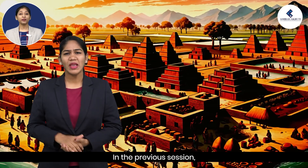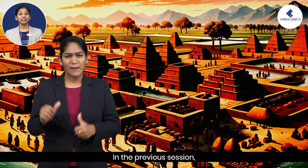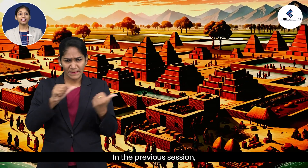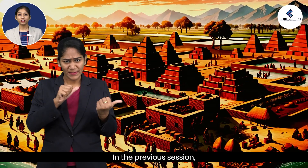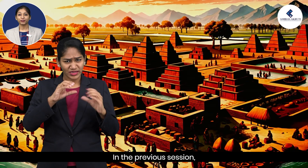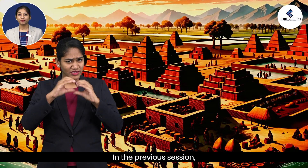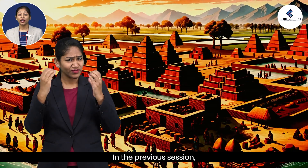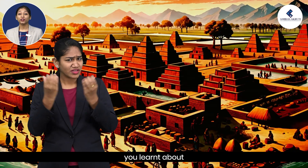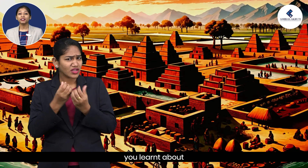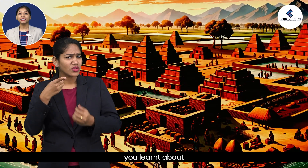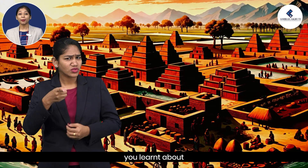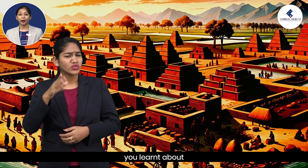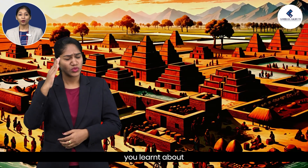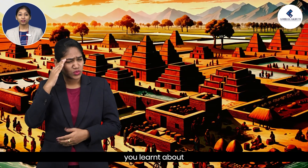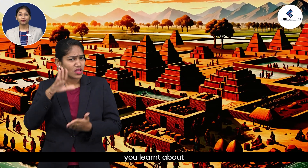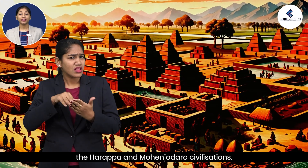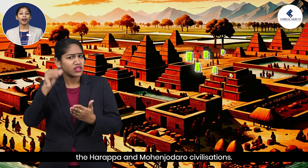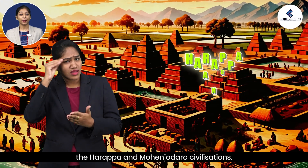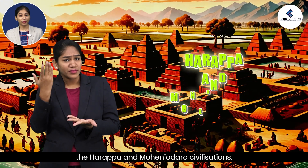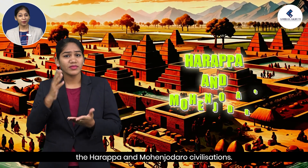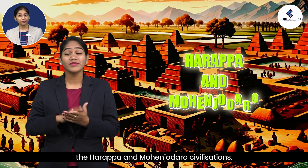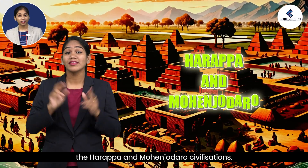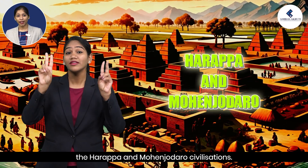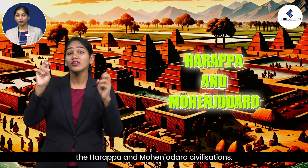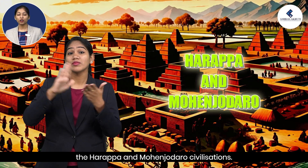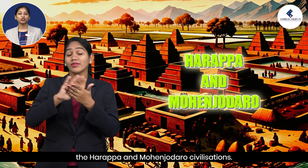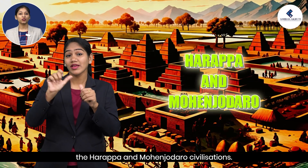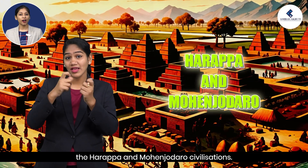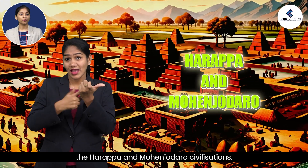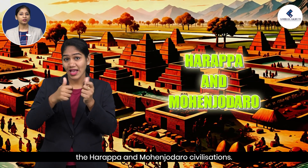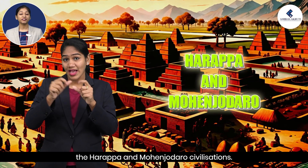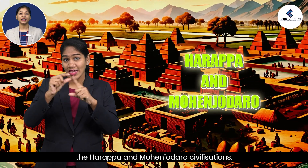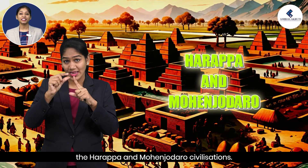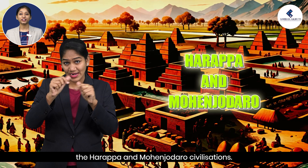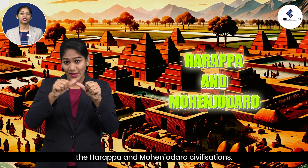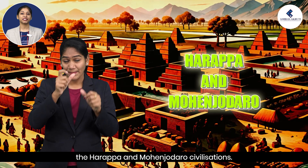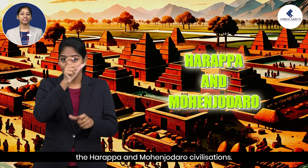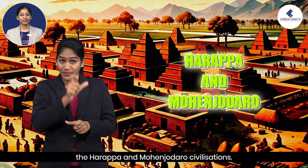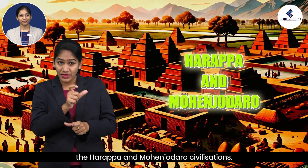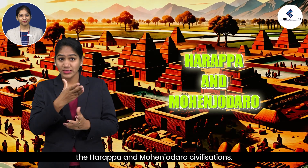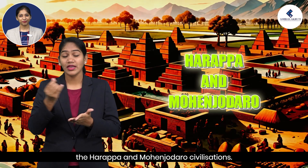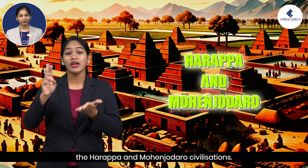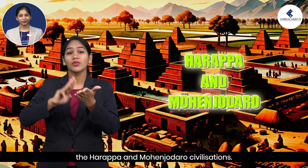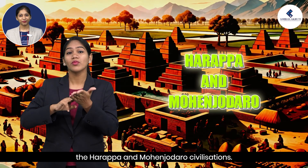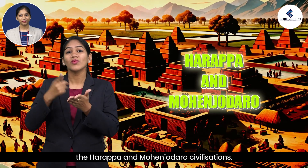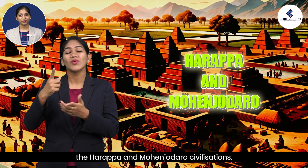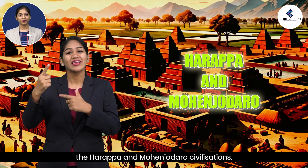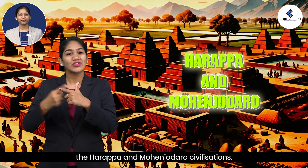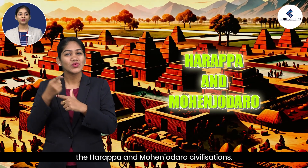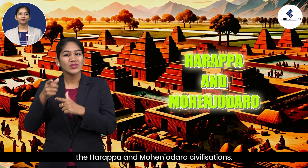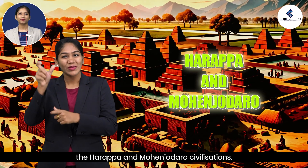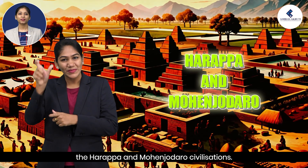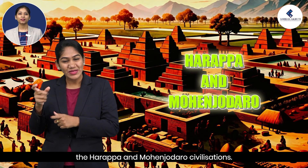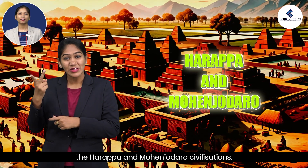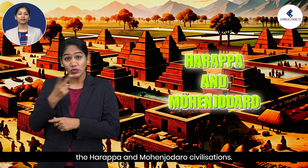In the previous session, you learned about the Harappa and Mohenjo-daro civilizations.